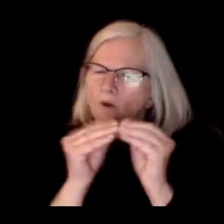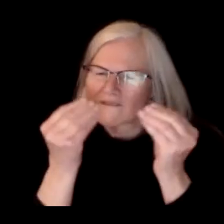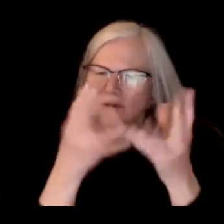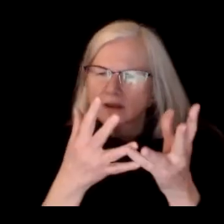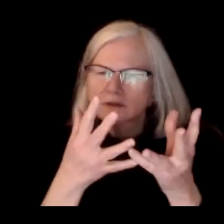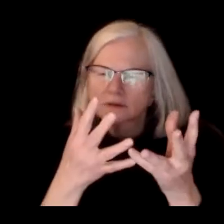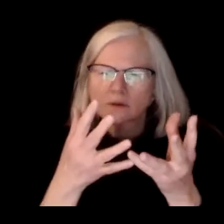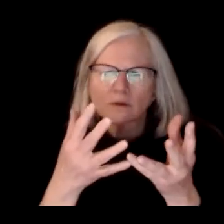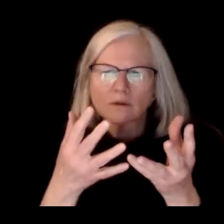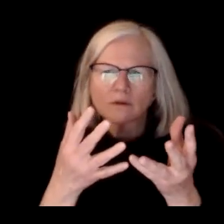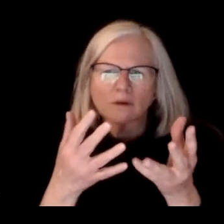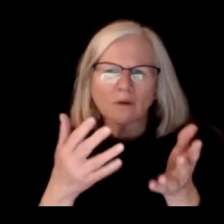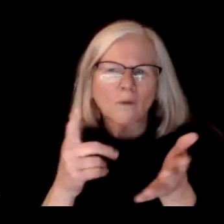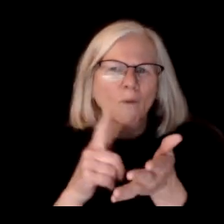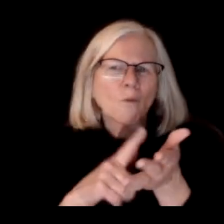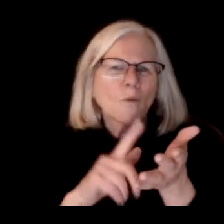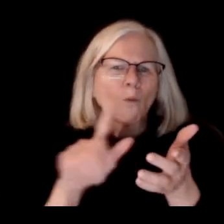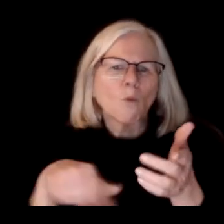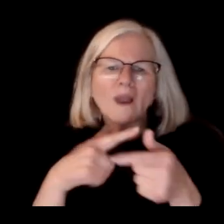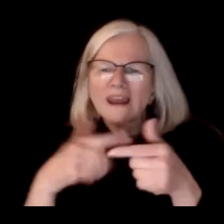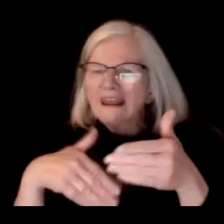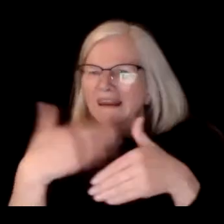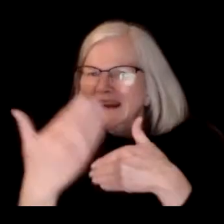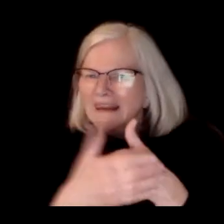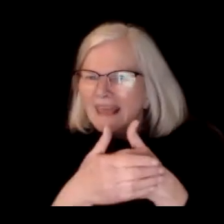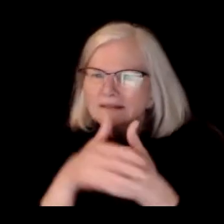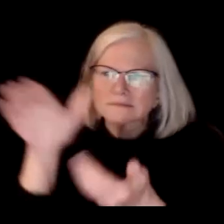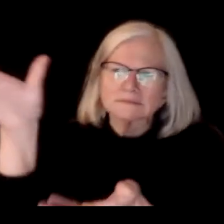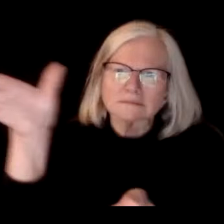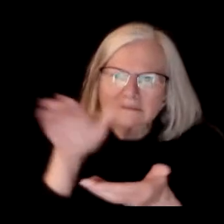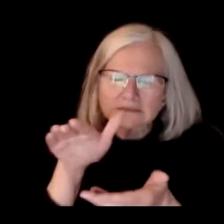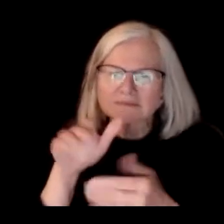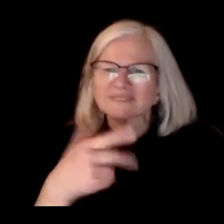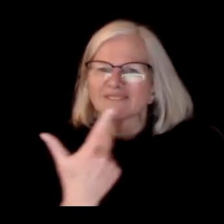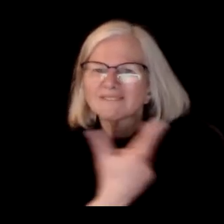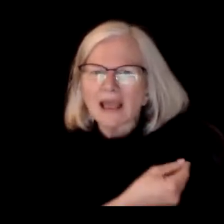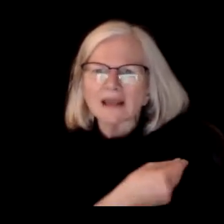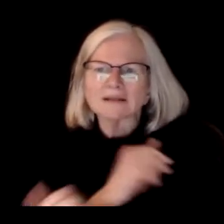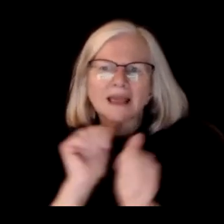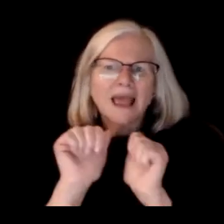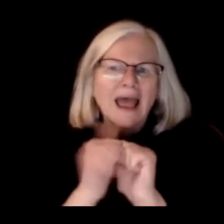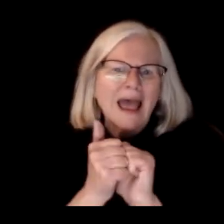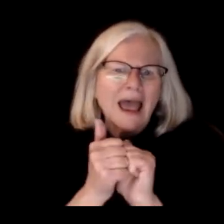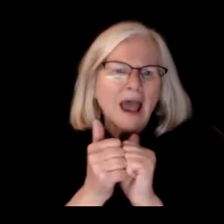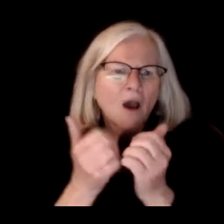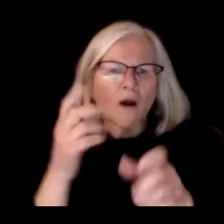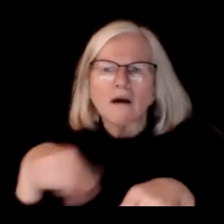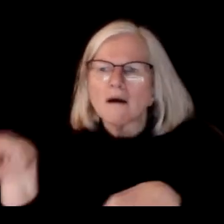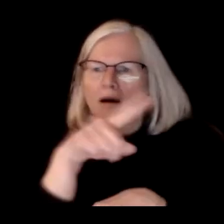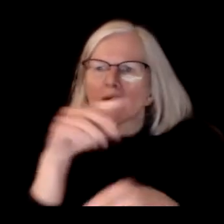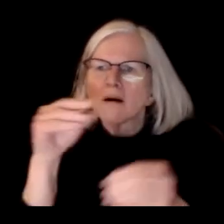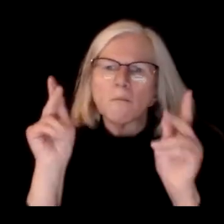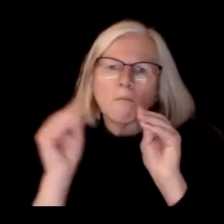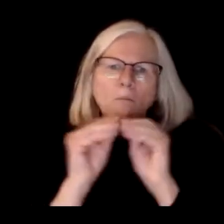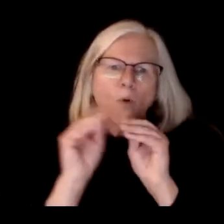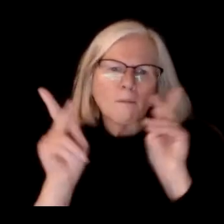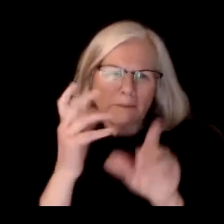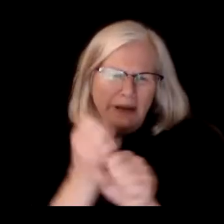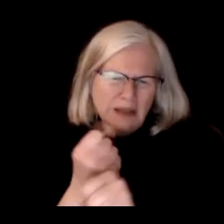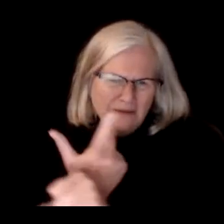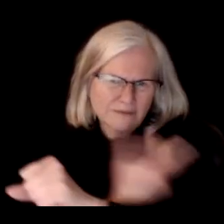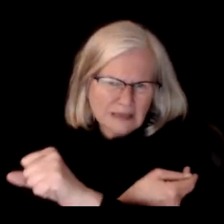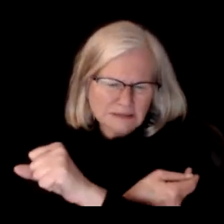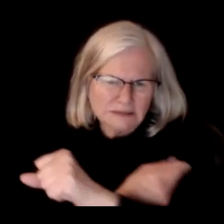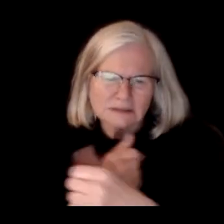and how we will be serving expanded populations. And again, that more information on that will be coming in the